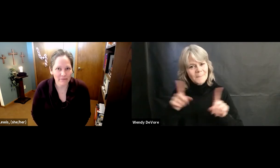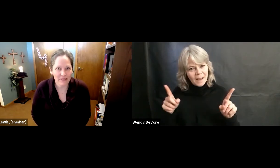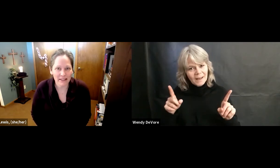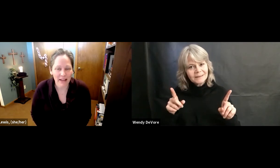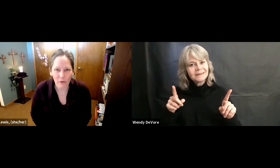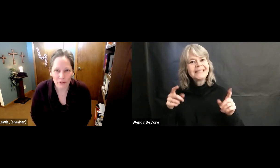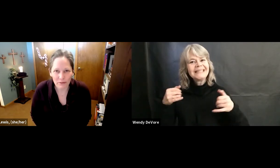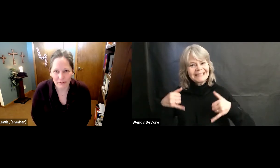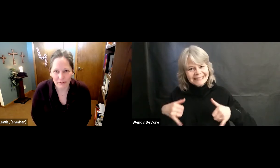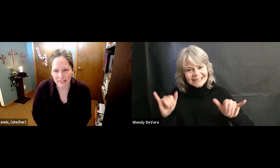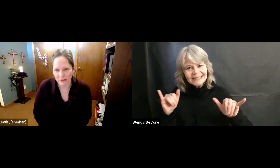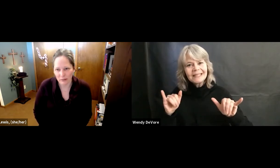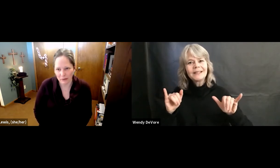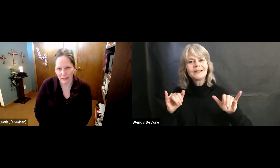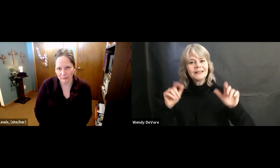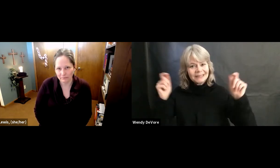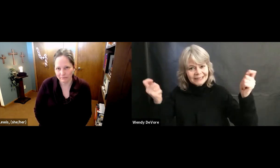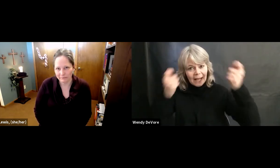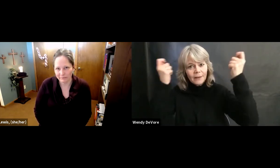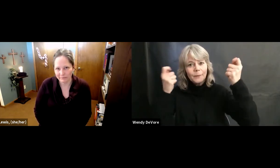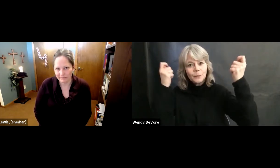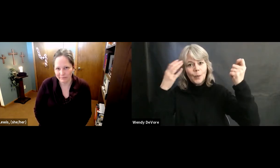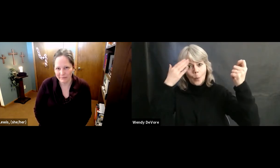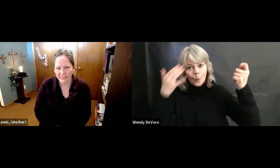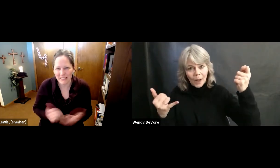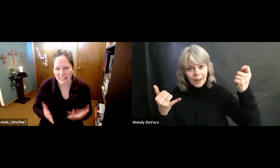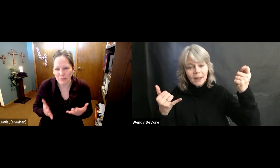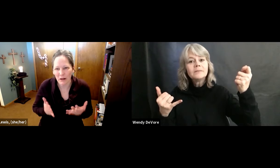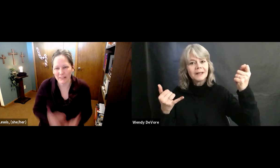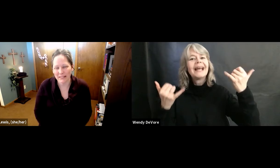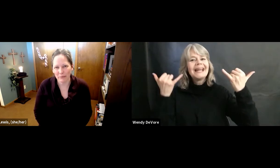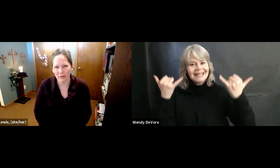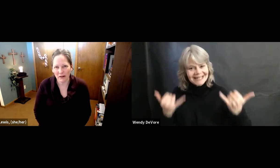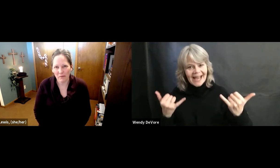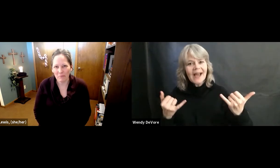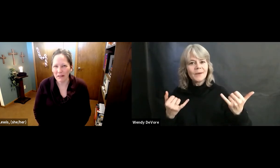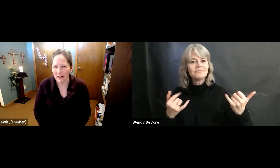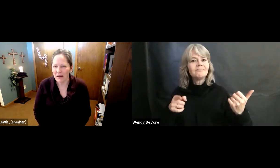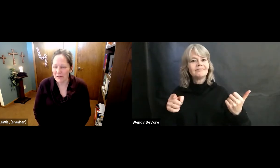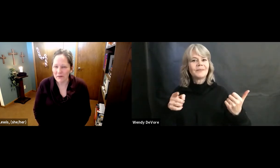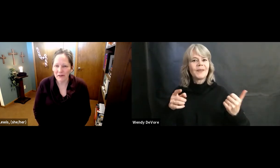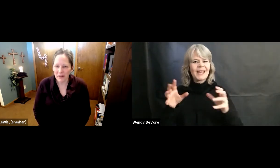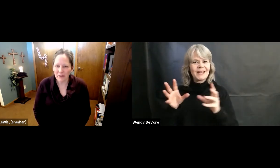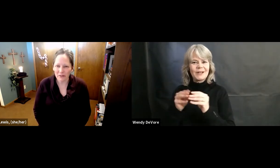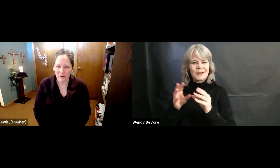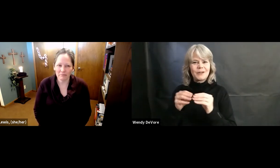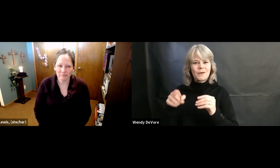celebrate that that worship service is available now? A small example, but